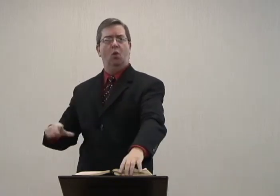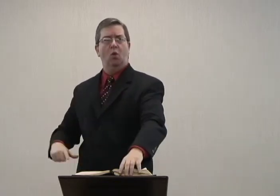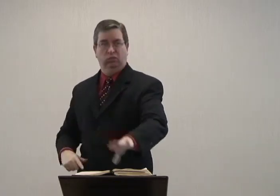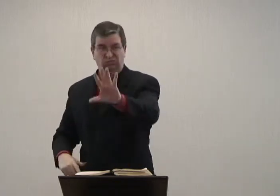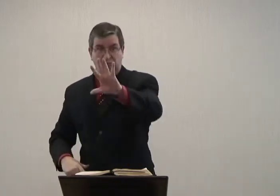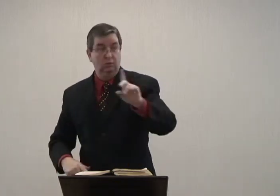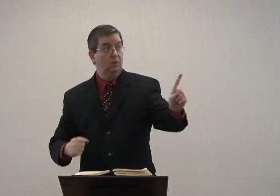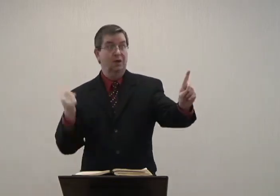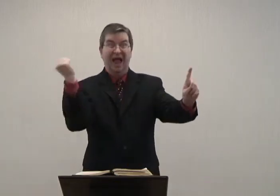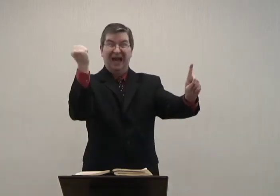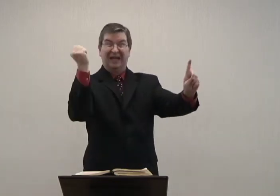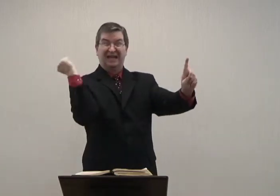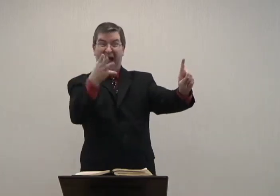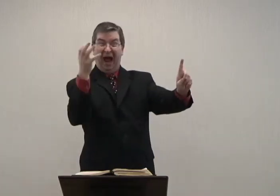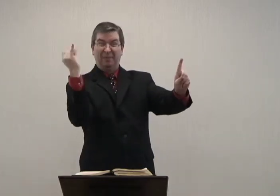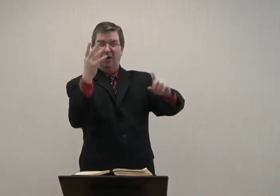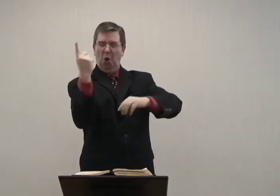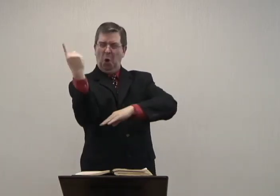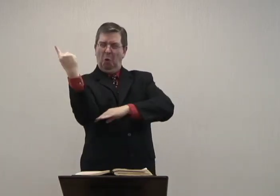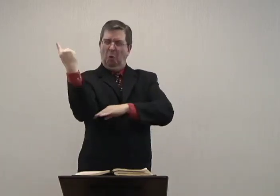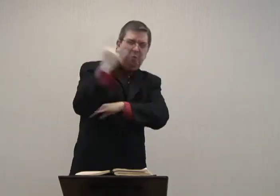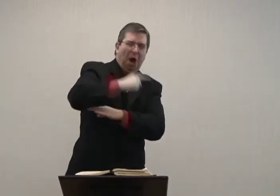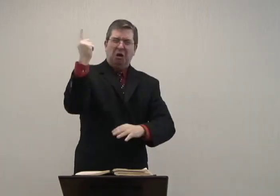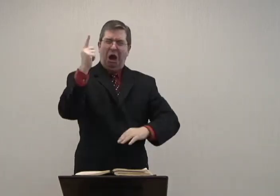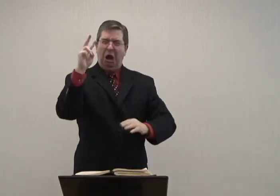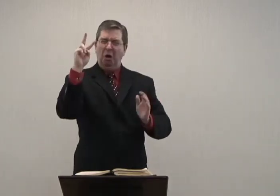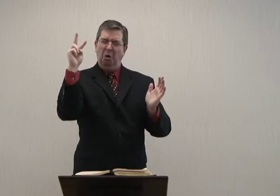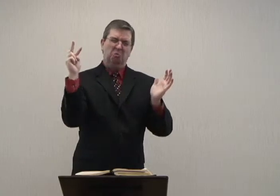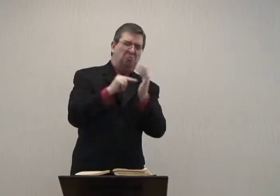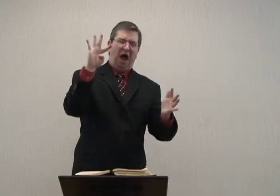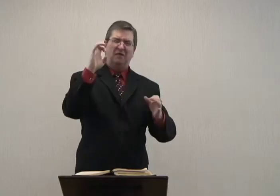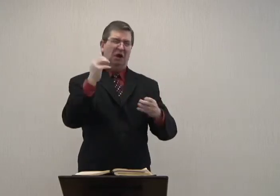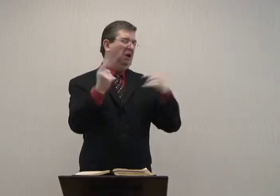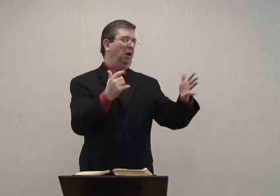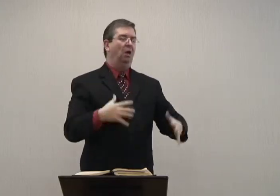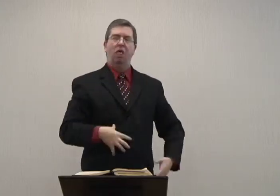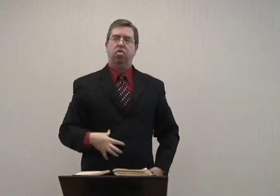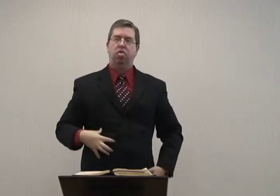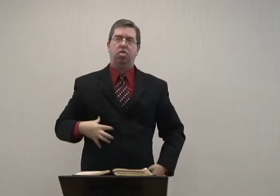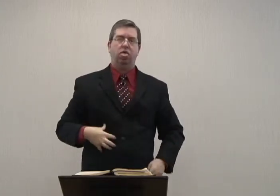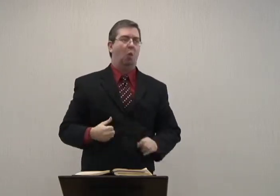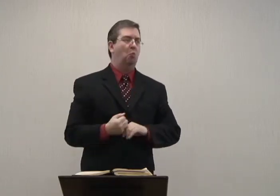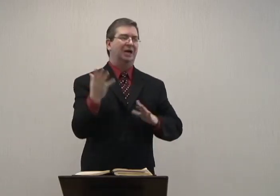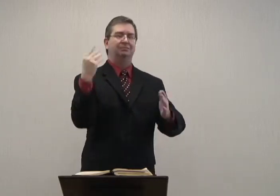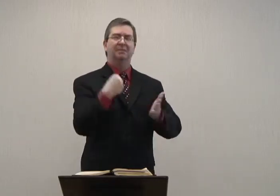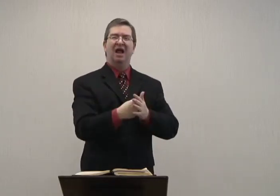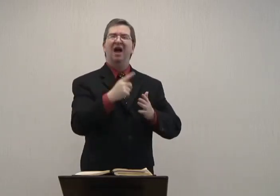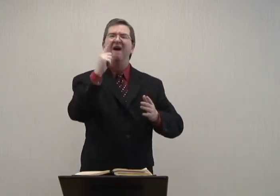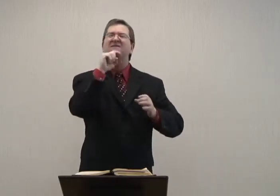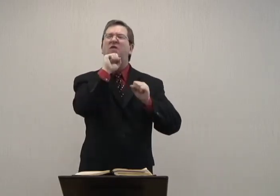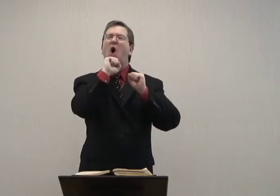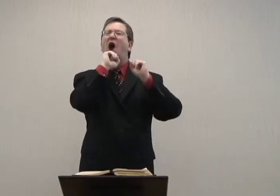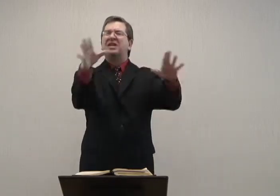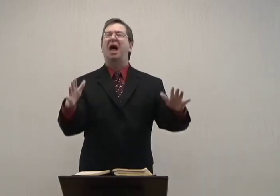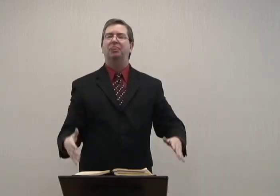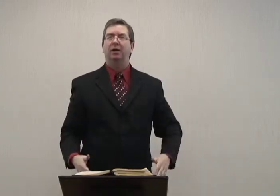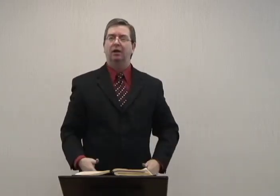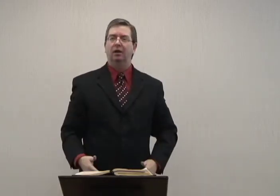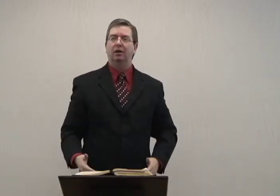No, you'd be happy to help the Lord. And if gambling, one day you give $2,400 for nothing.